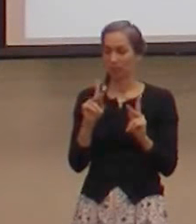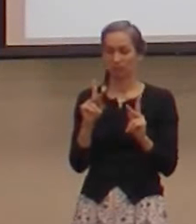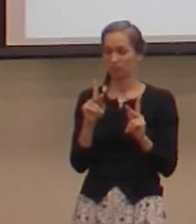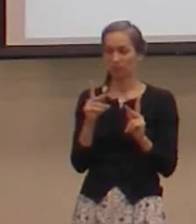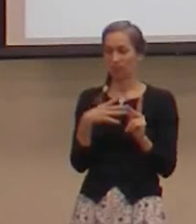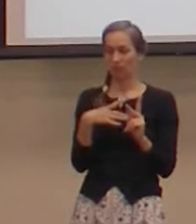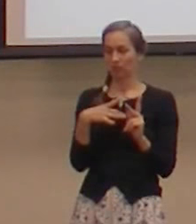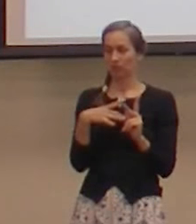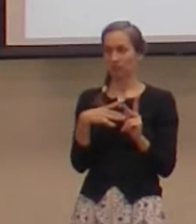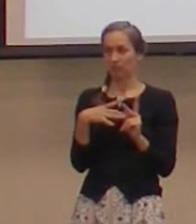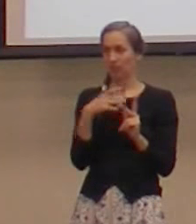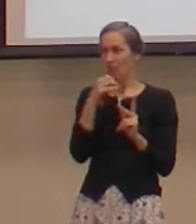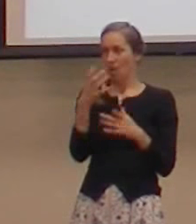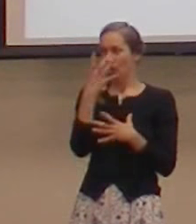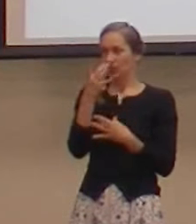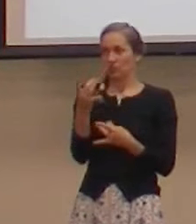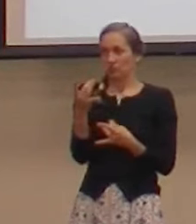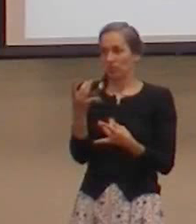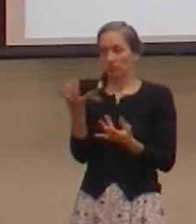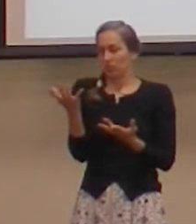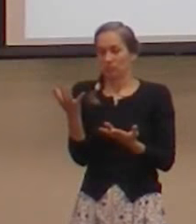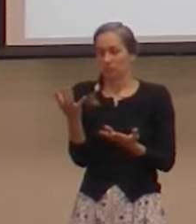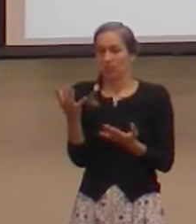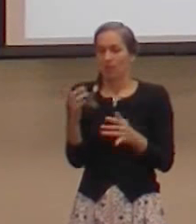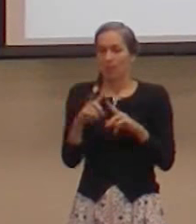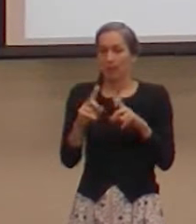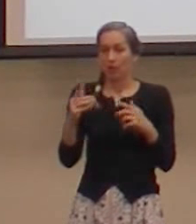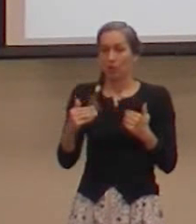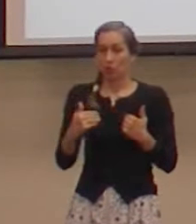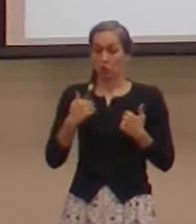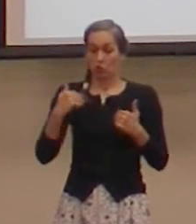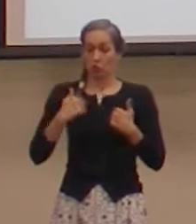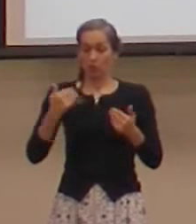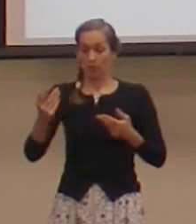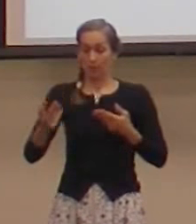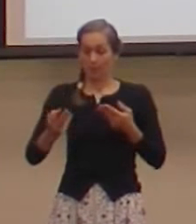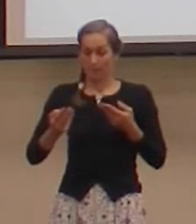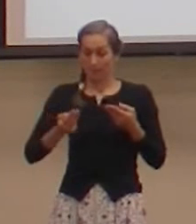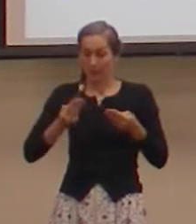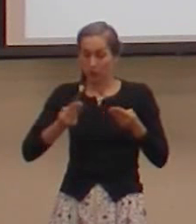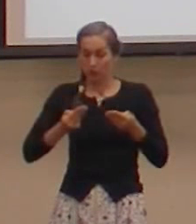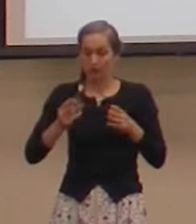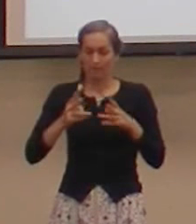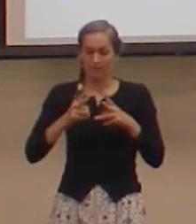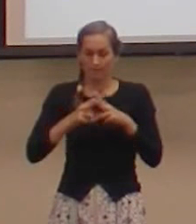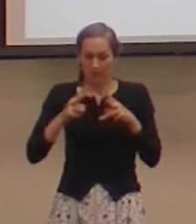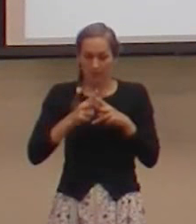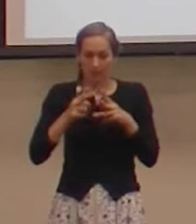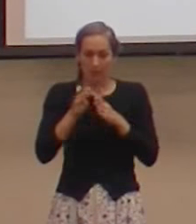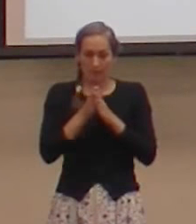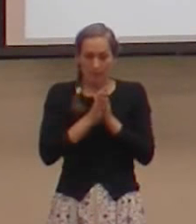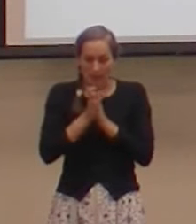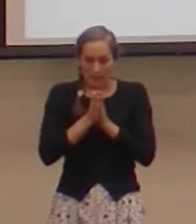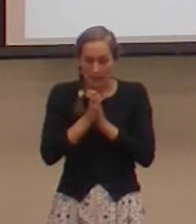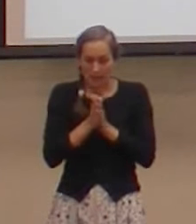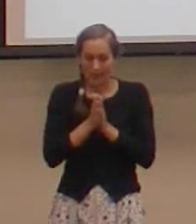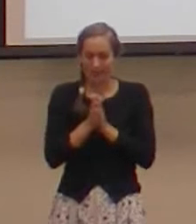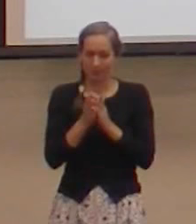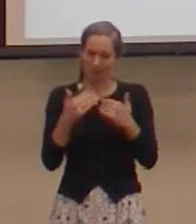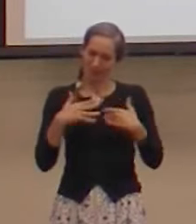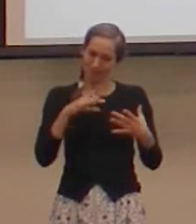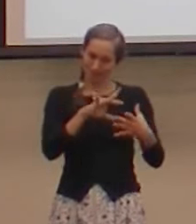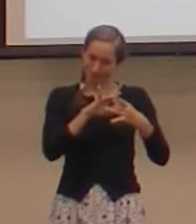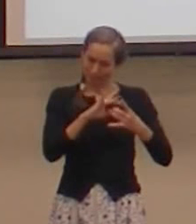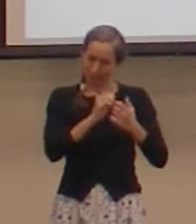the youth. But then their youth minister, who was very passionate about AIM, and they had a relationship with that youth